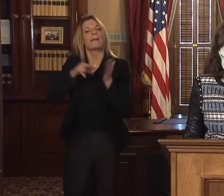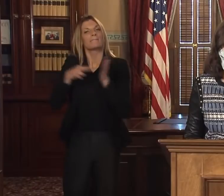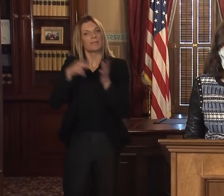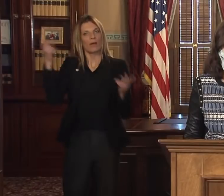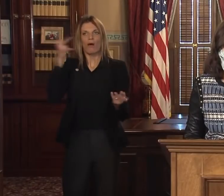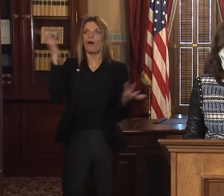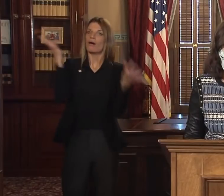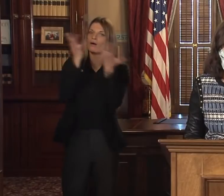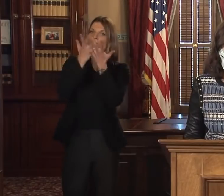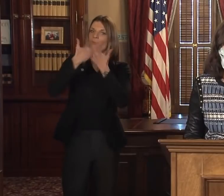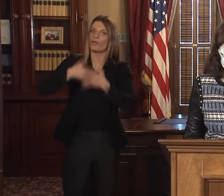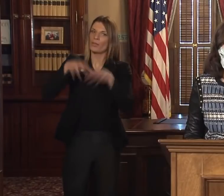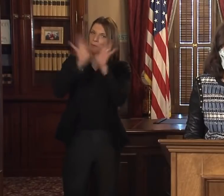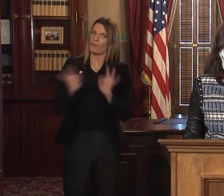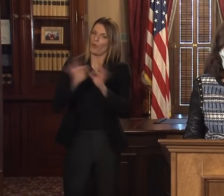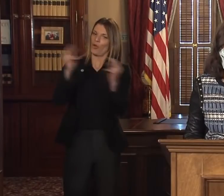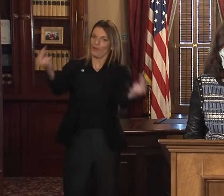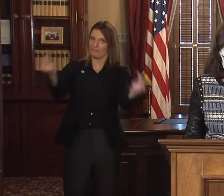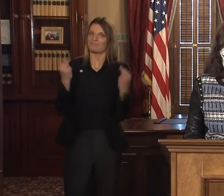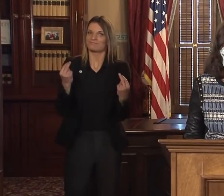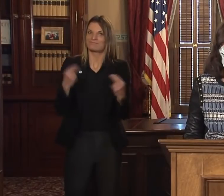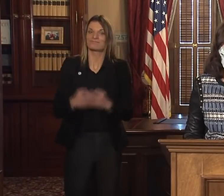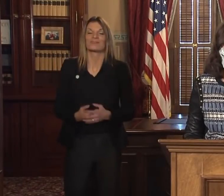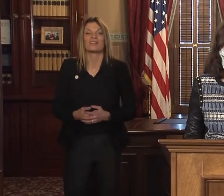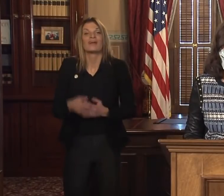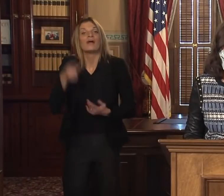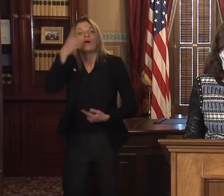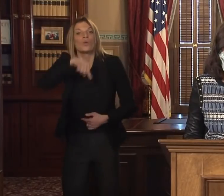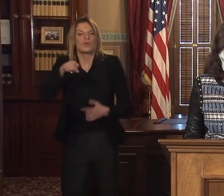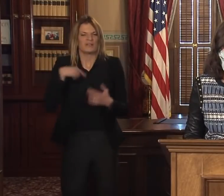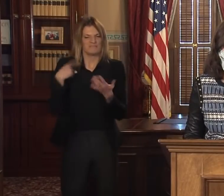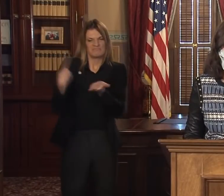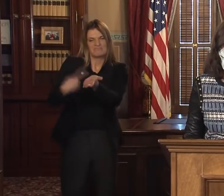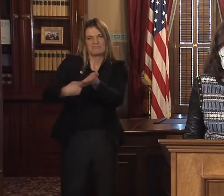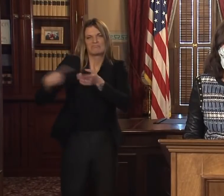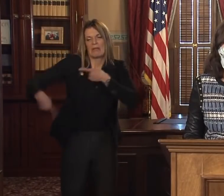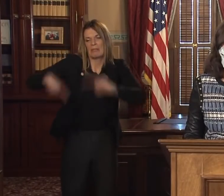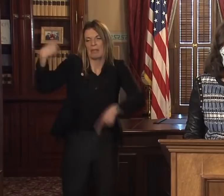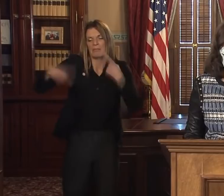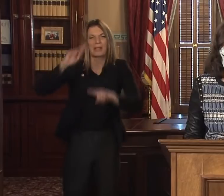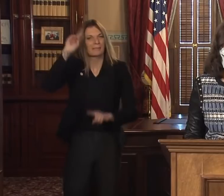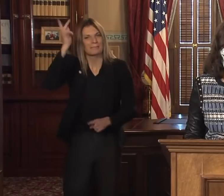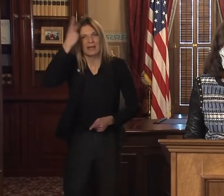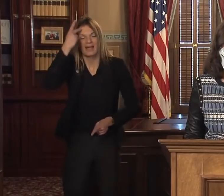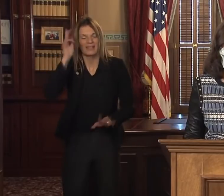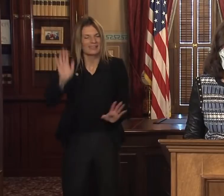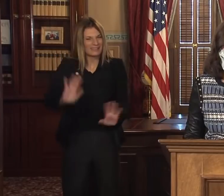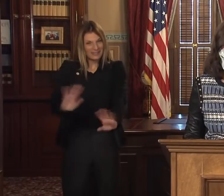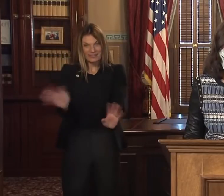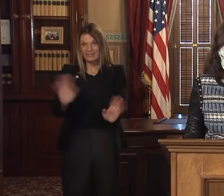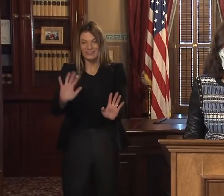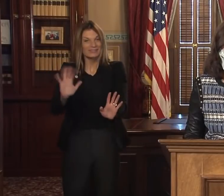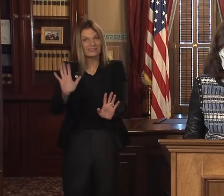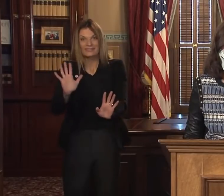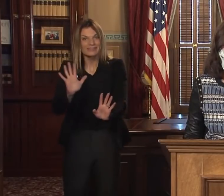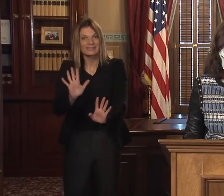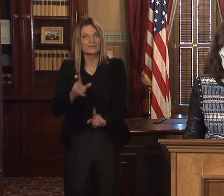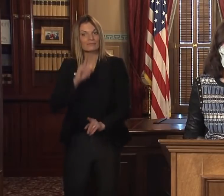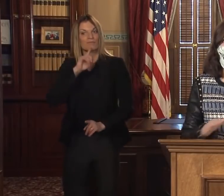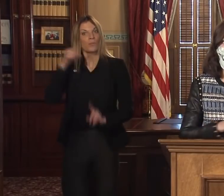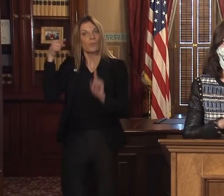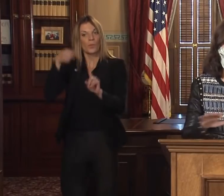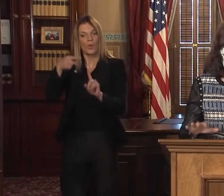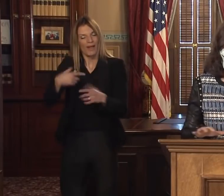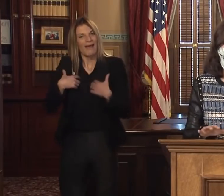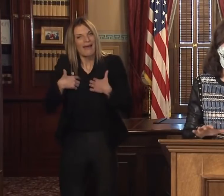this public health crisis. It is killing us. It is jeopardizing our economy. It is threatening our health systems